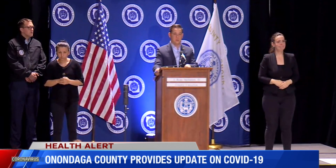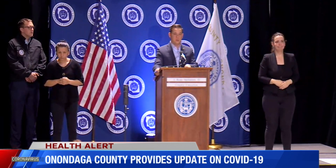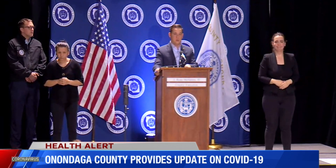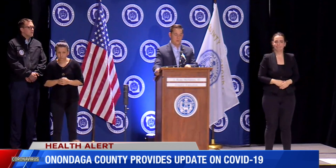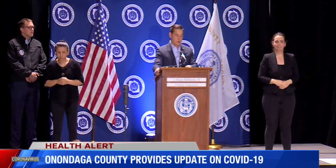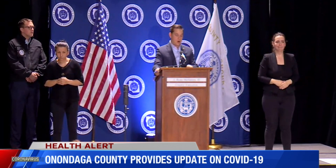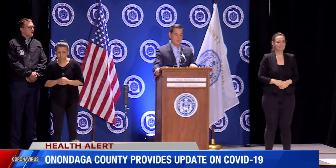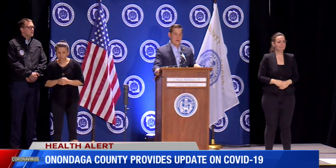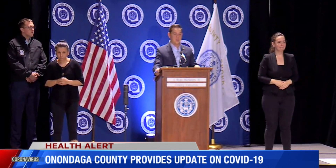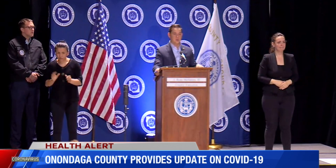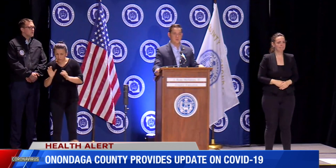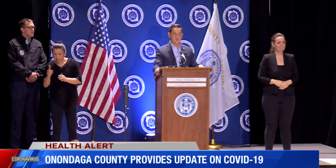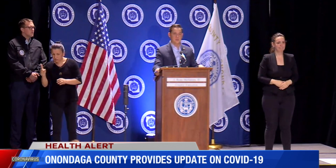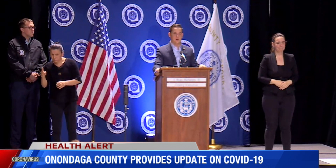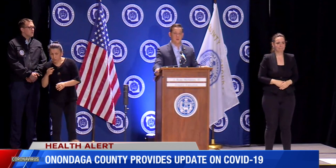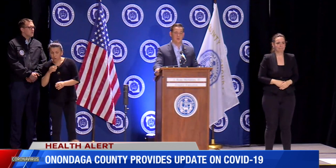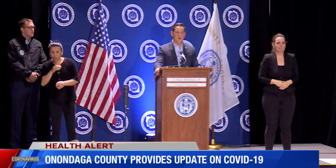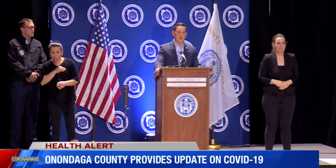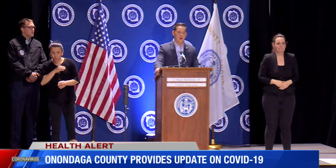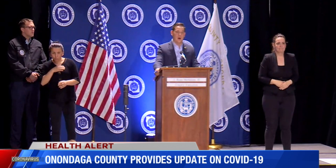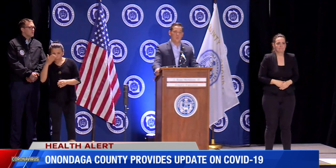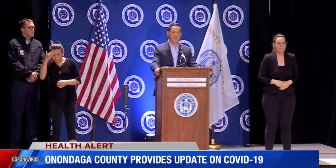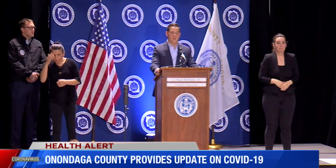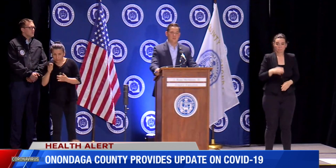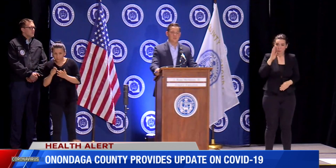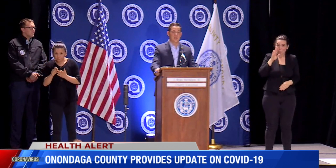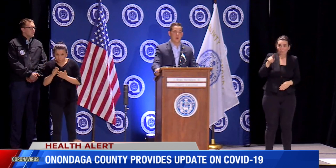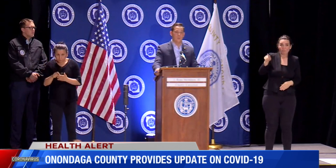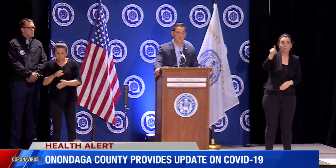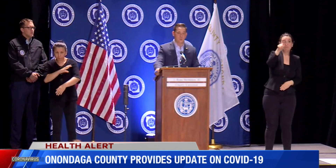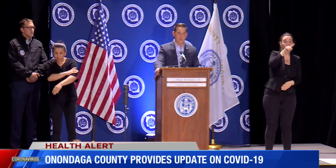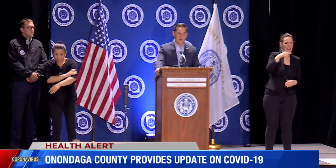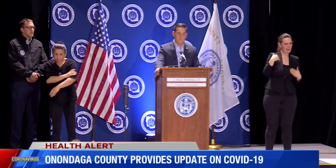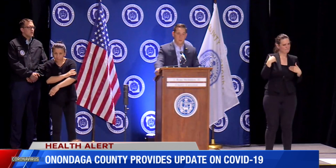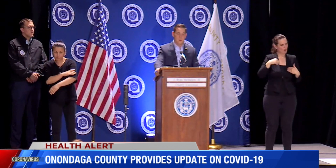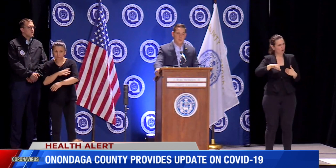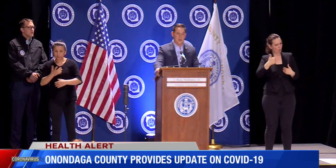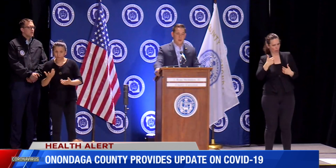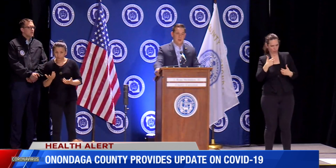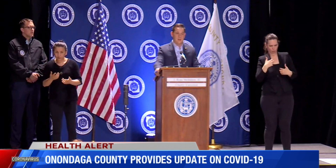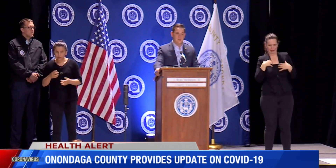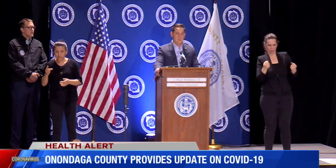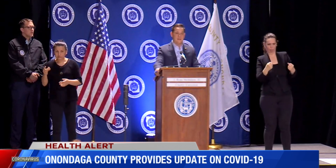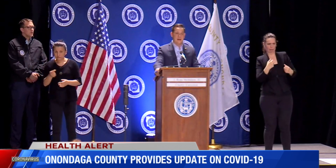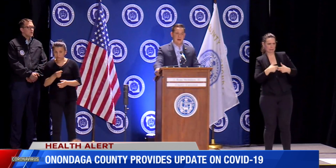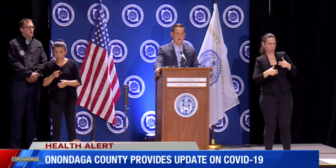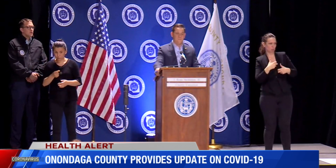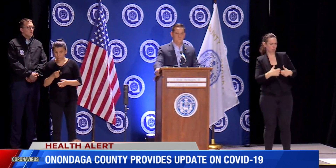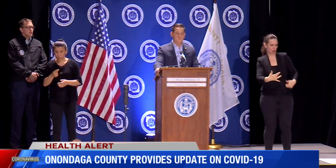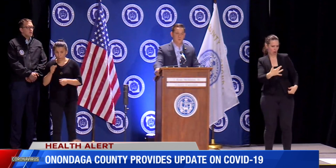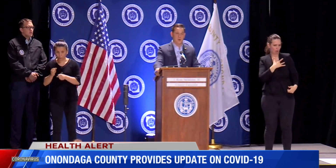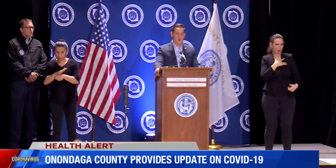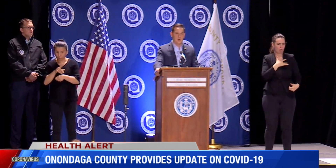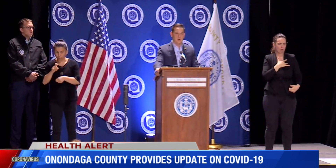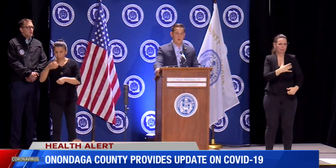killer. Our data shows it's a killer. We need to stay home this weekend and spend